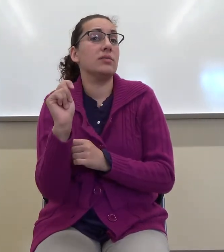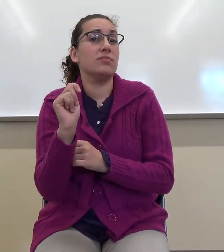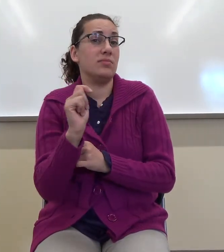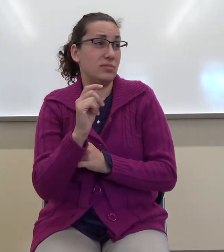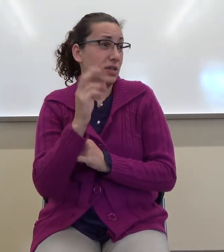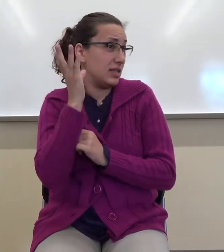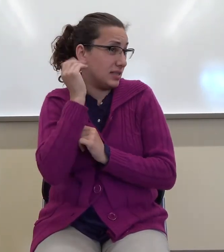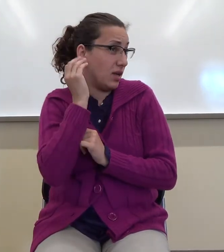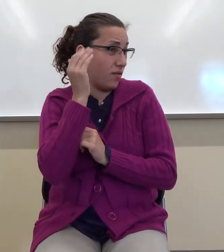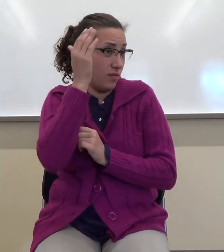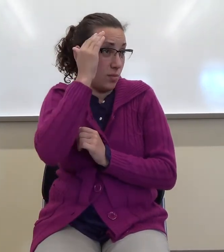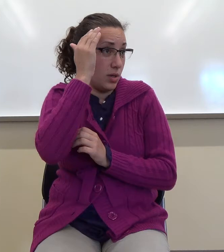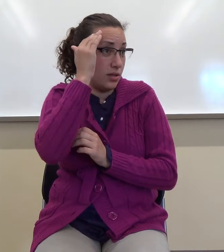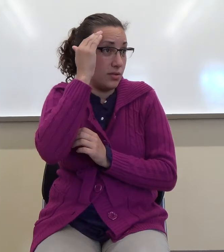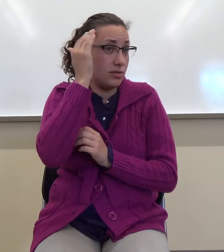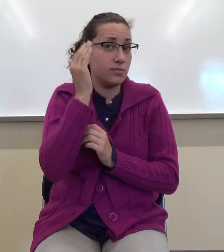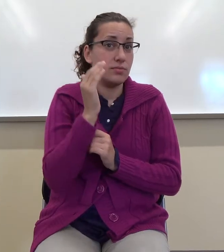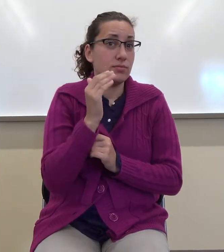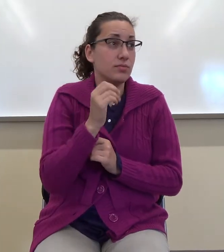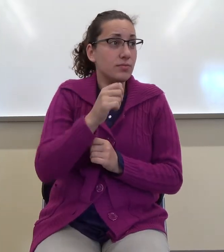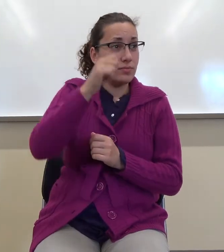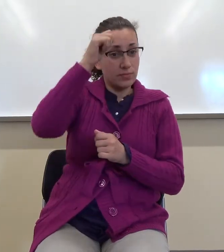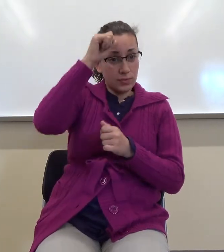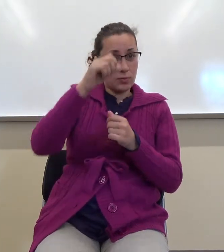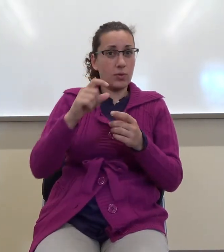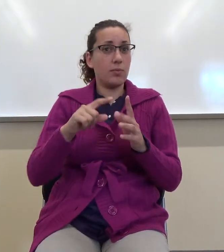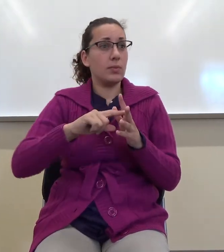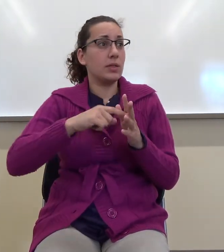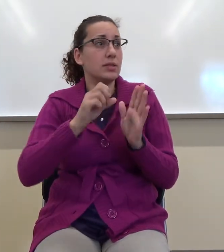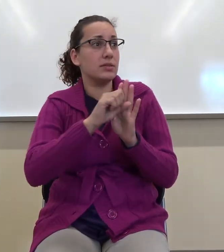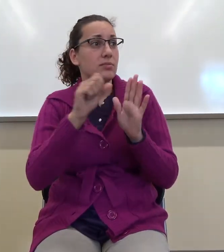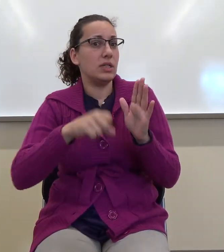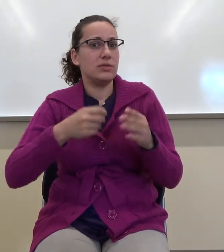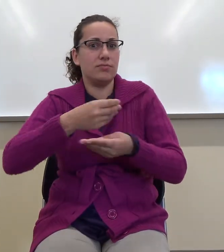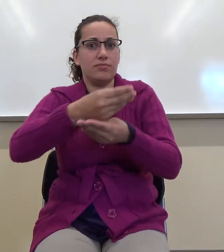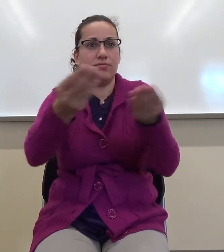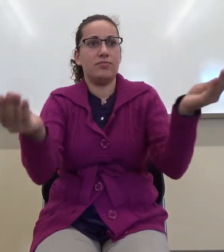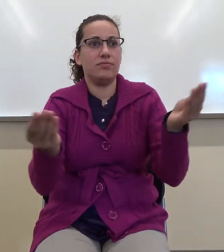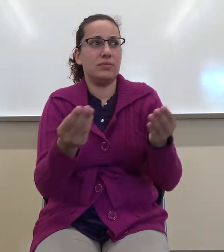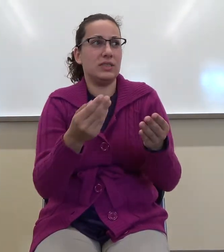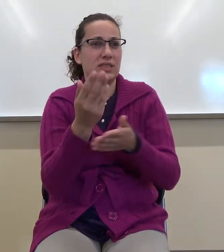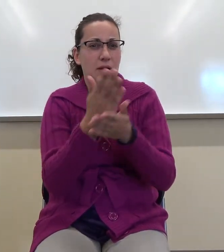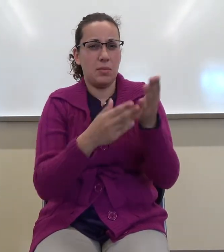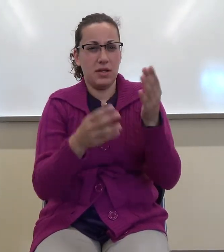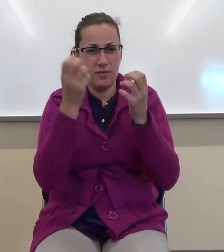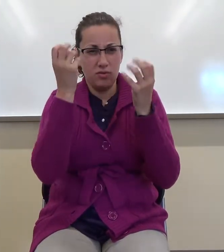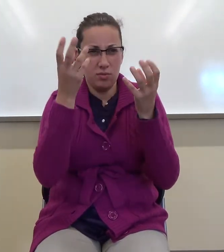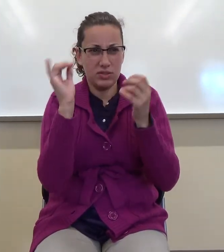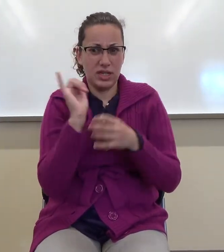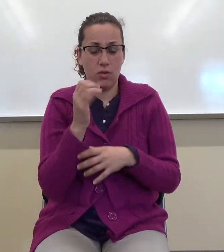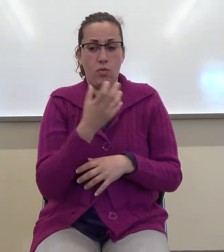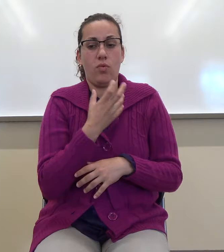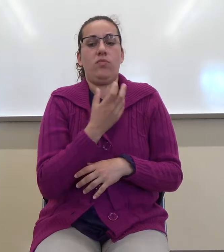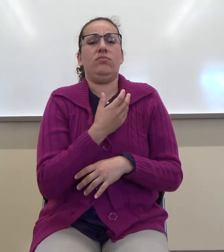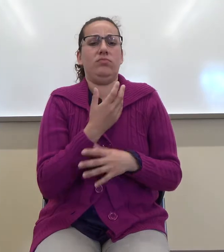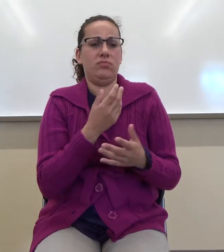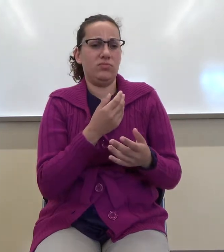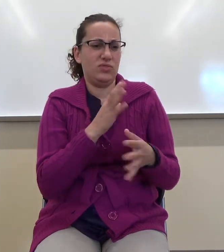we handed this out at the beginning, some of this stuff was like, what's she talking about? Now this should all be second